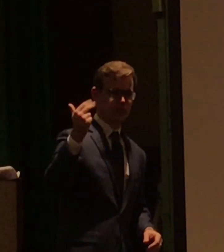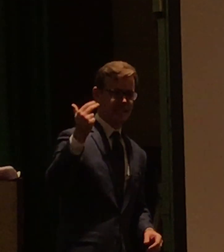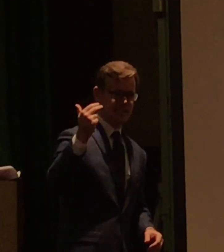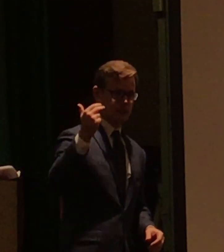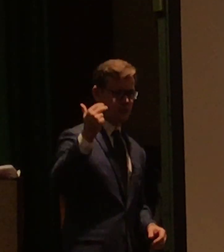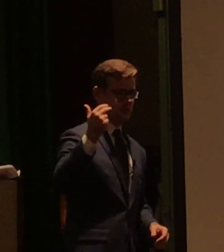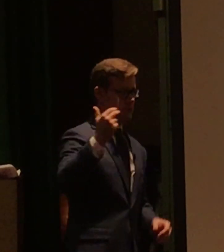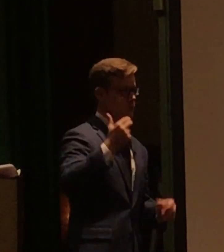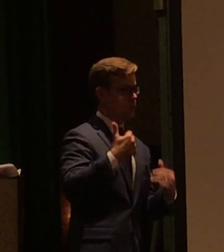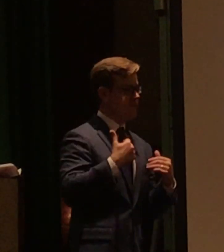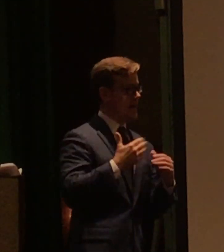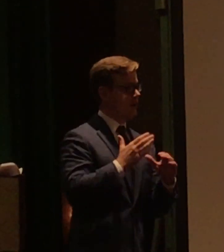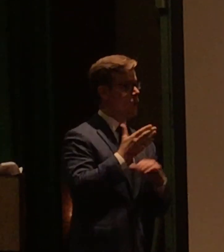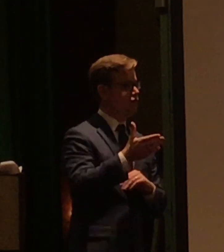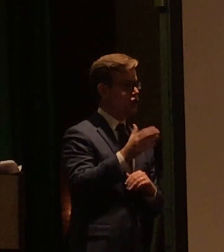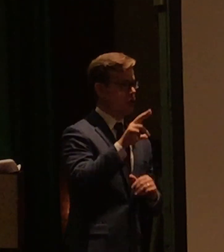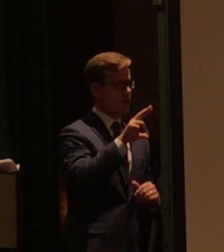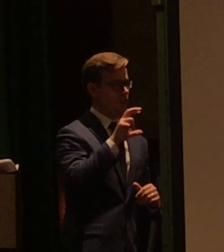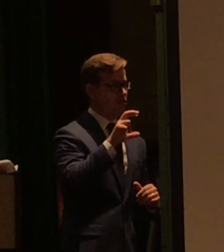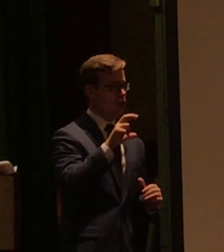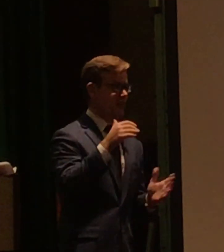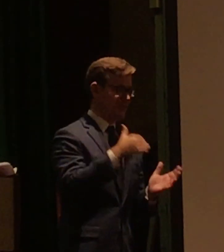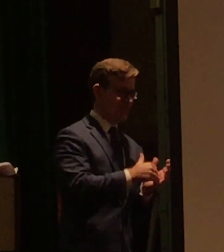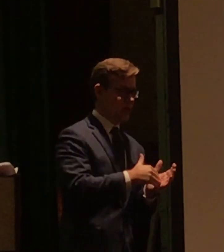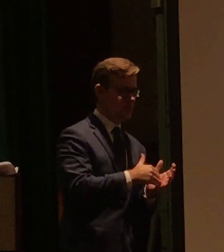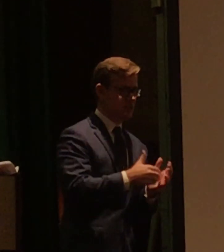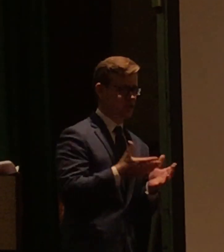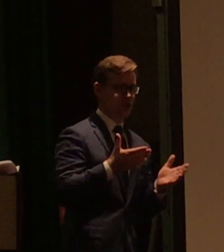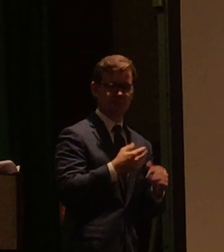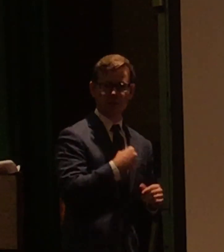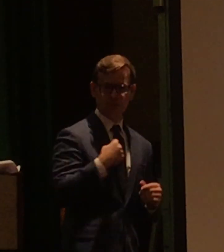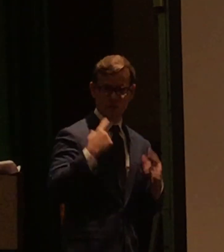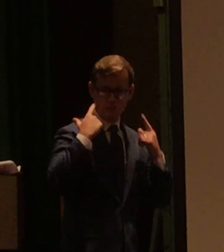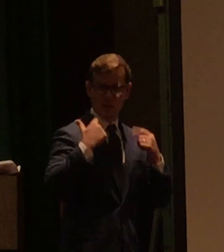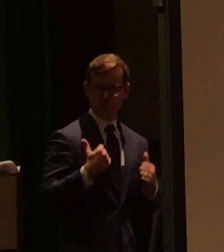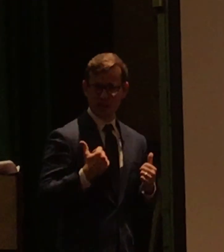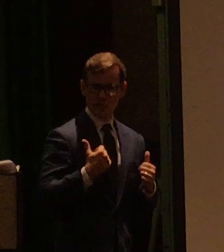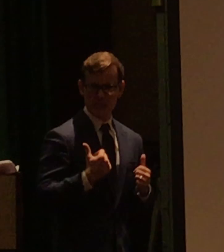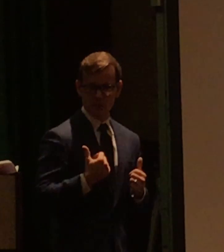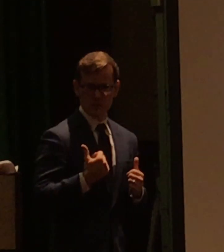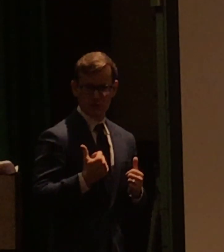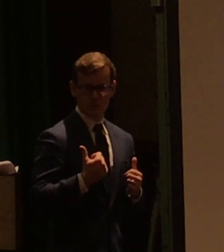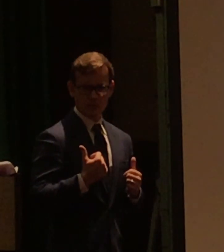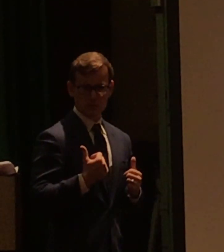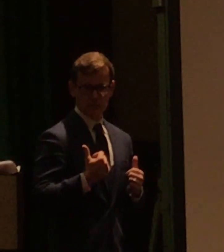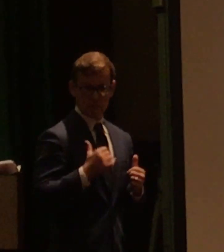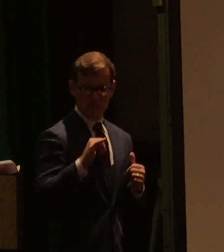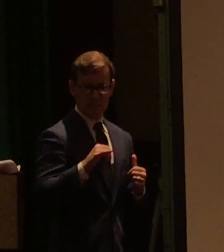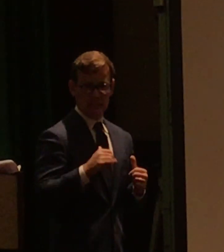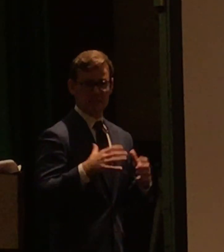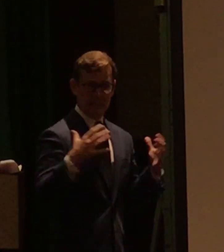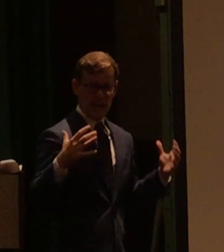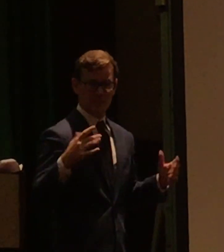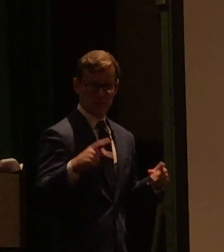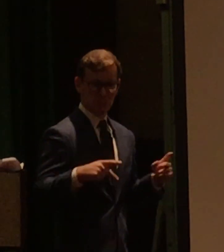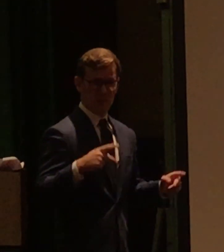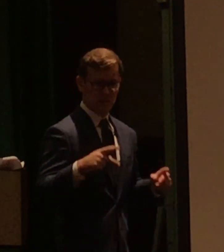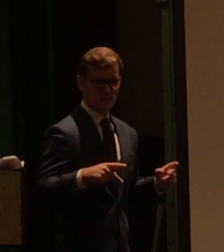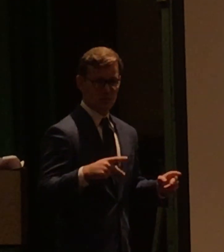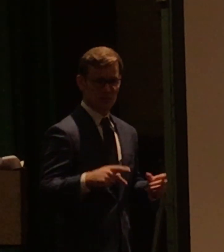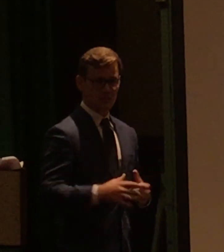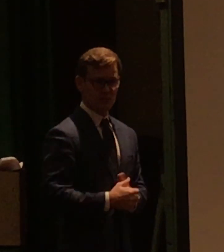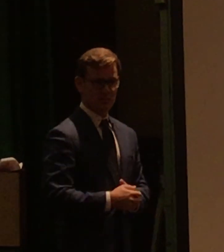for 2009 through 2013. There were over 300,000 active service members with hearing